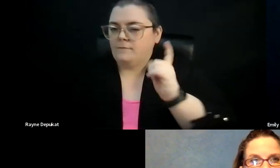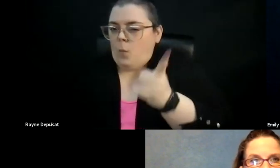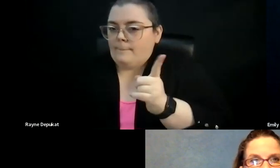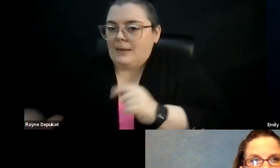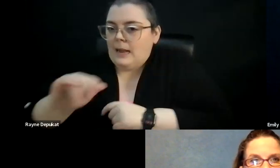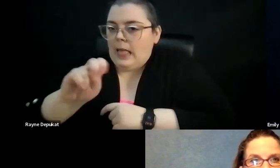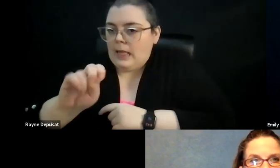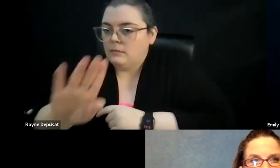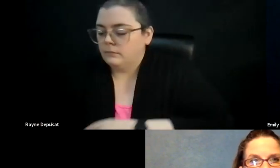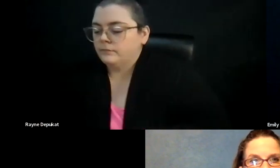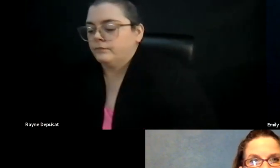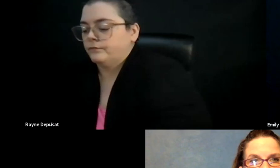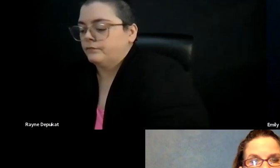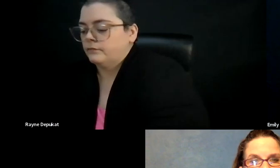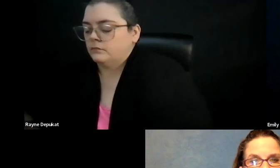Let me hold my thought for one moment, and